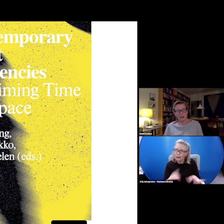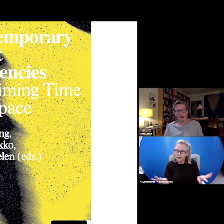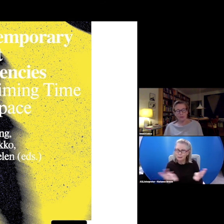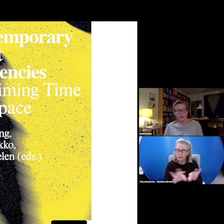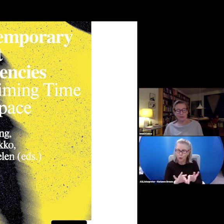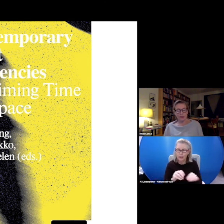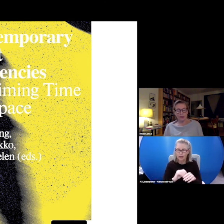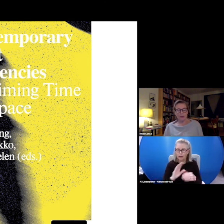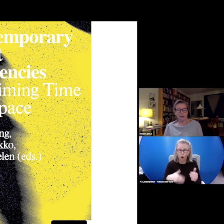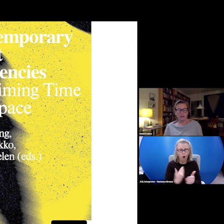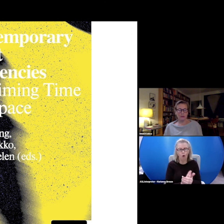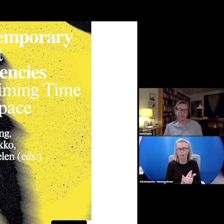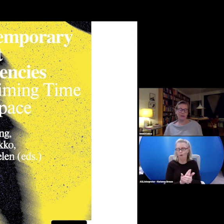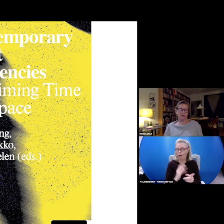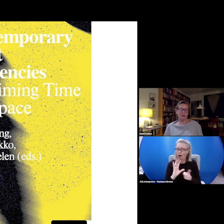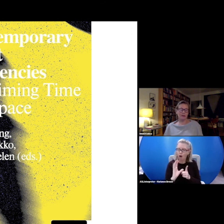everything stopped in